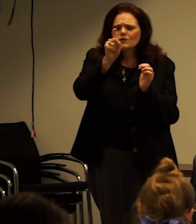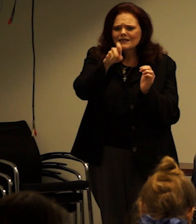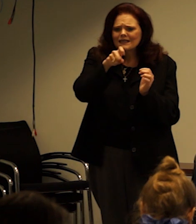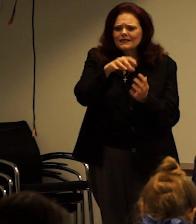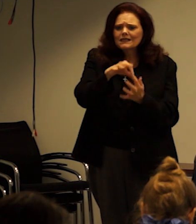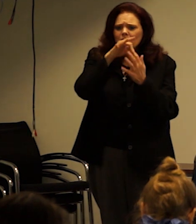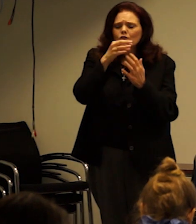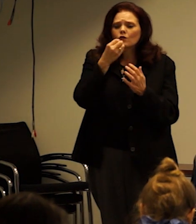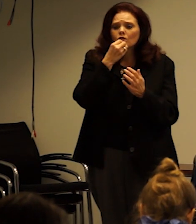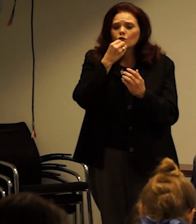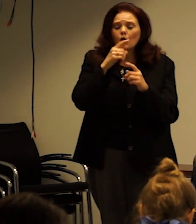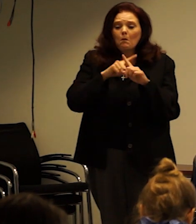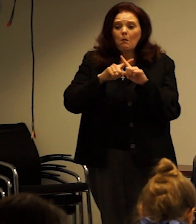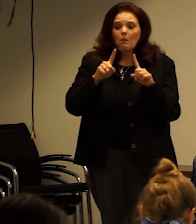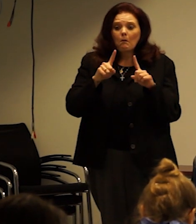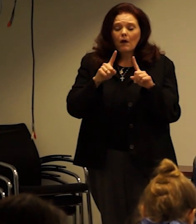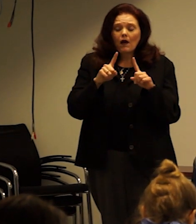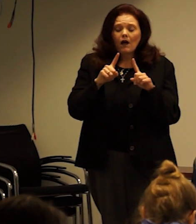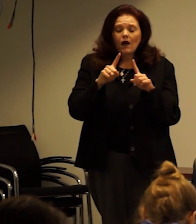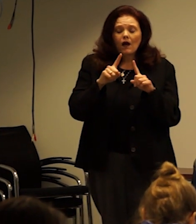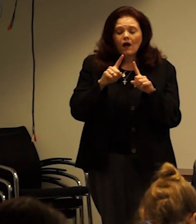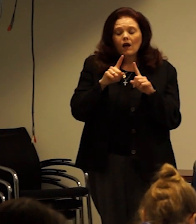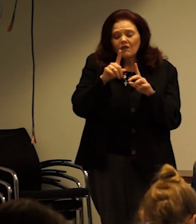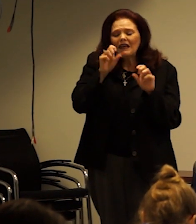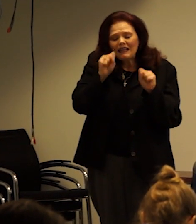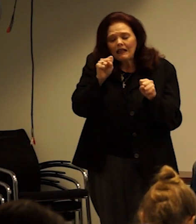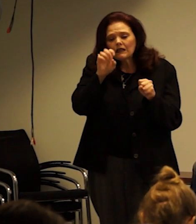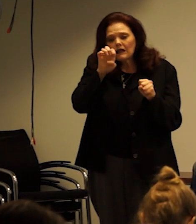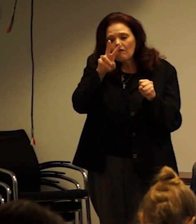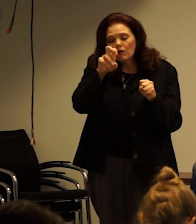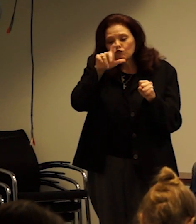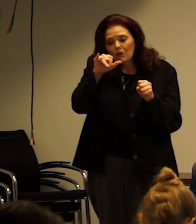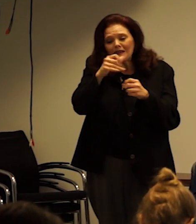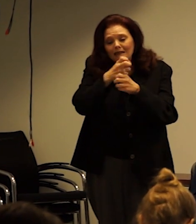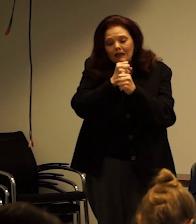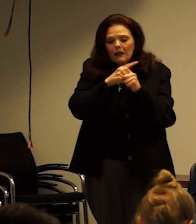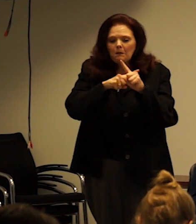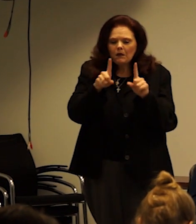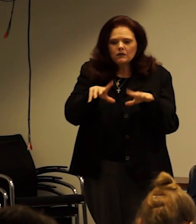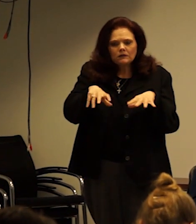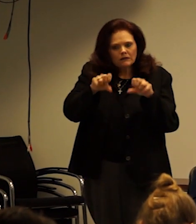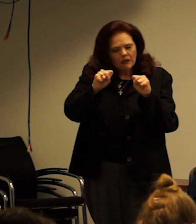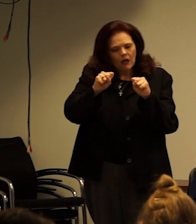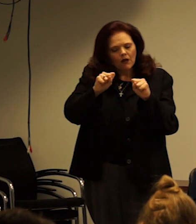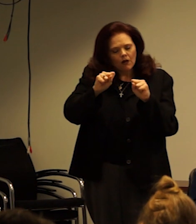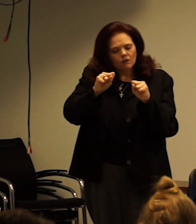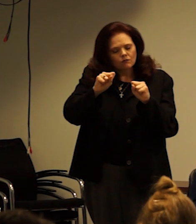you might need. They can eventually get it, but it's going to take a while.